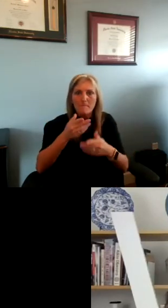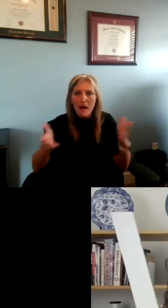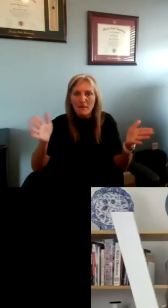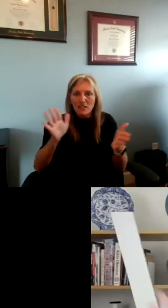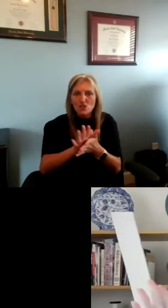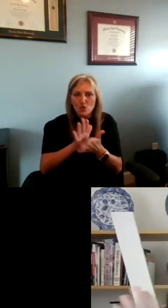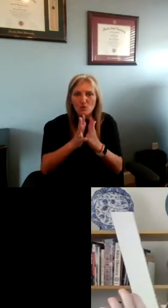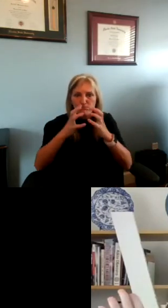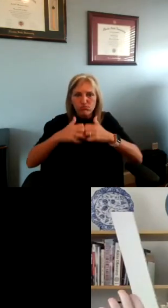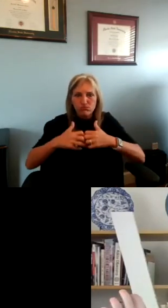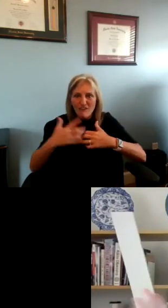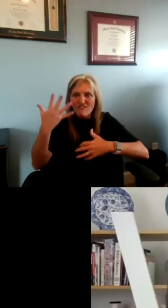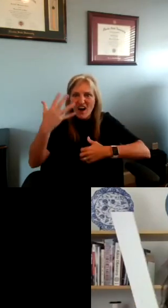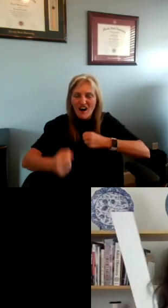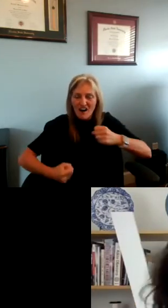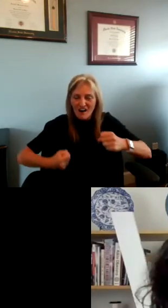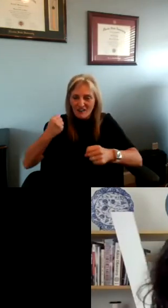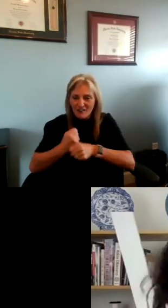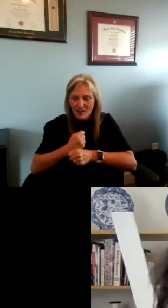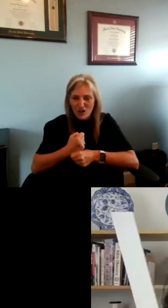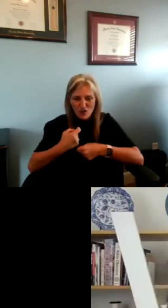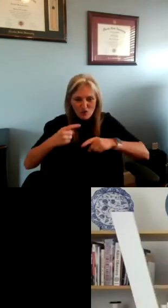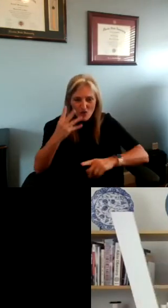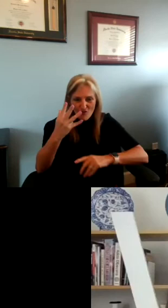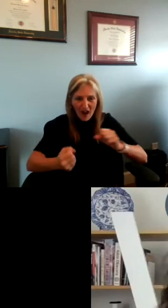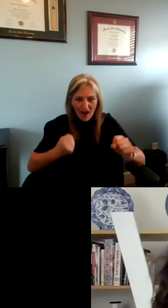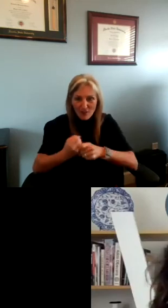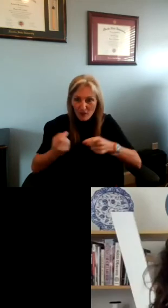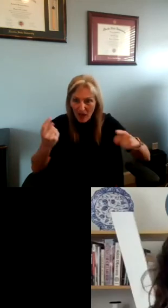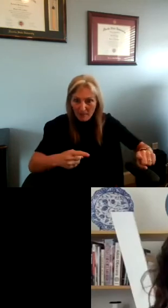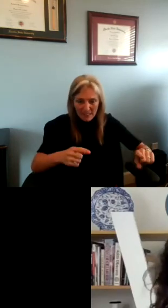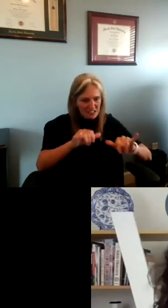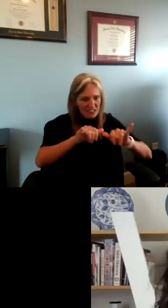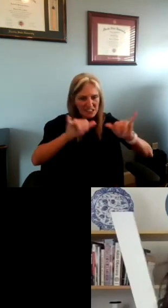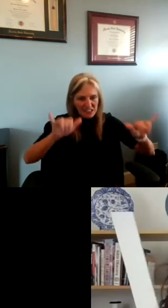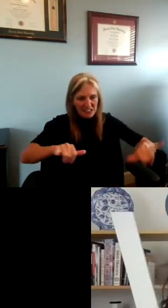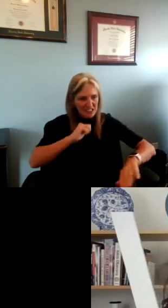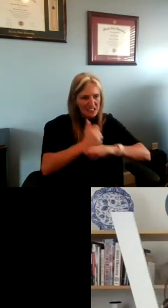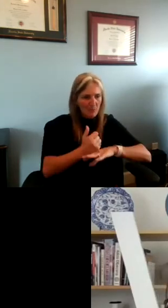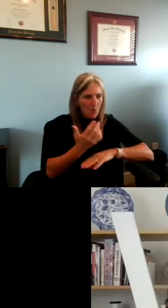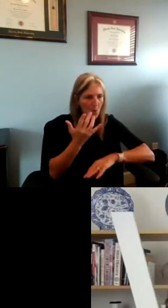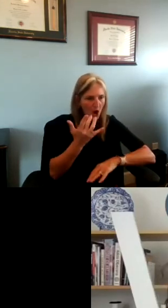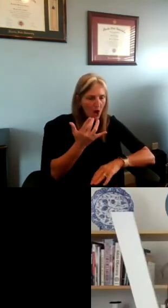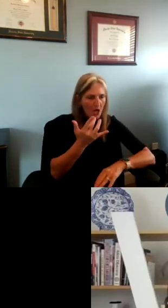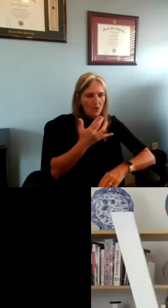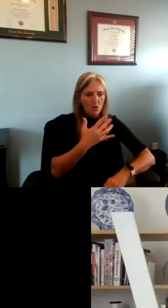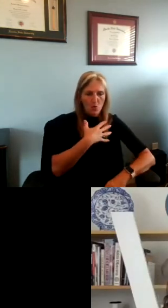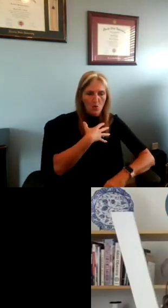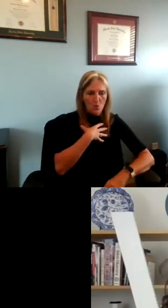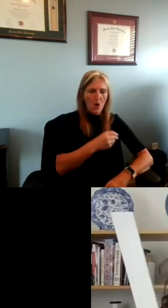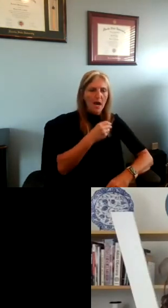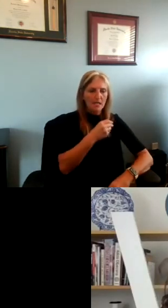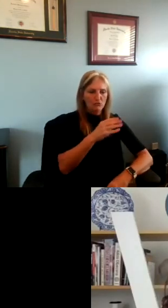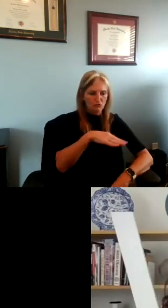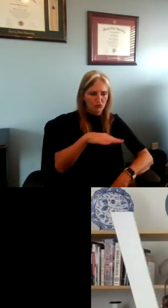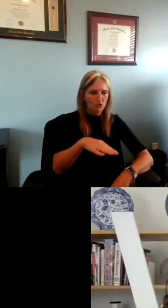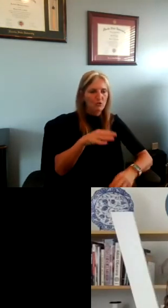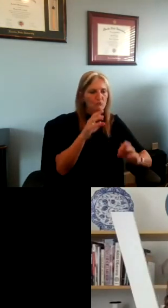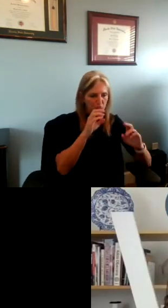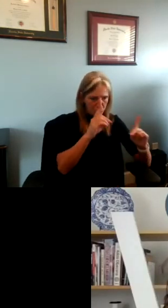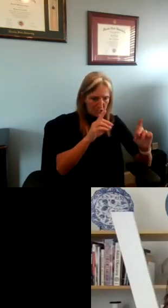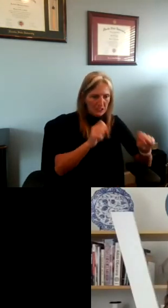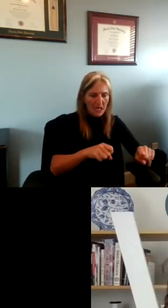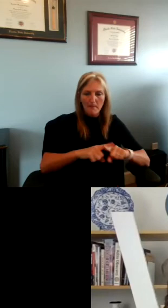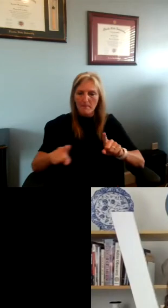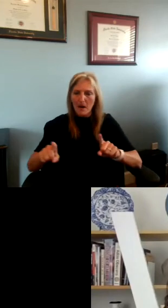5 years. And during that time, they put a system in place so that white children could get educated, but they put no system in place